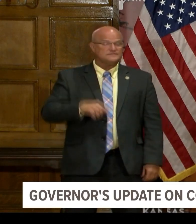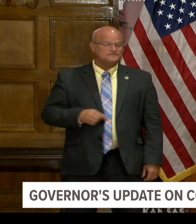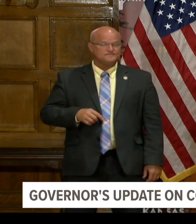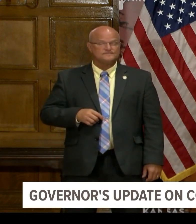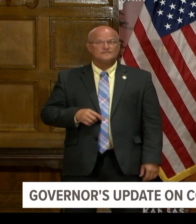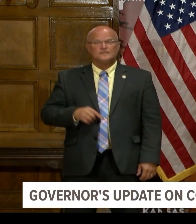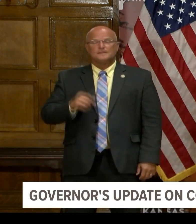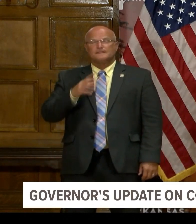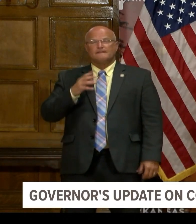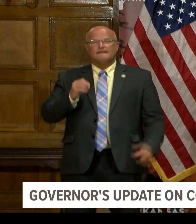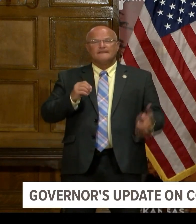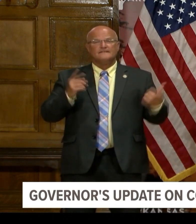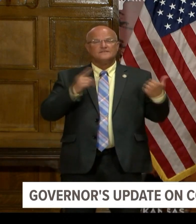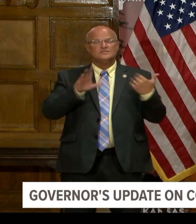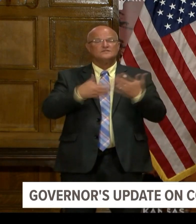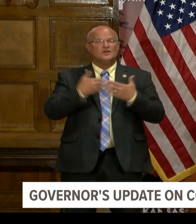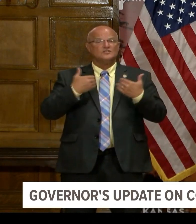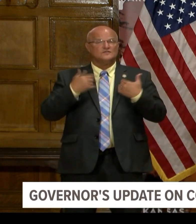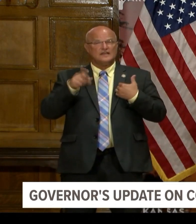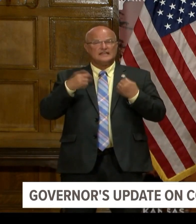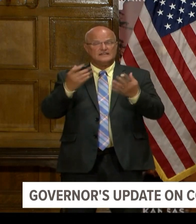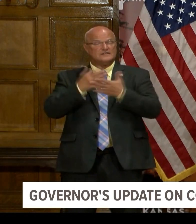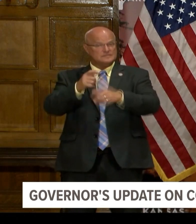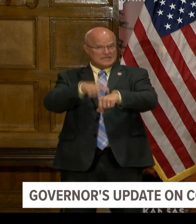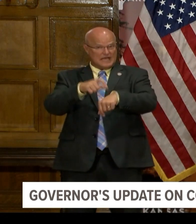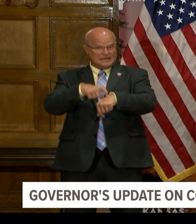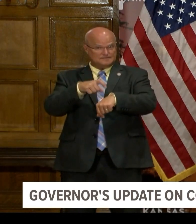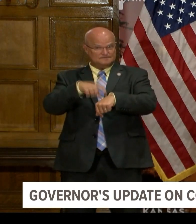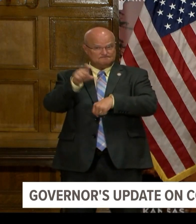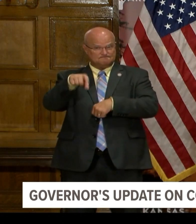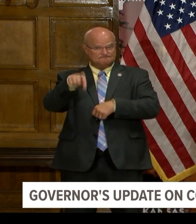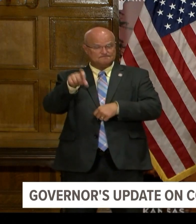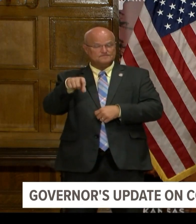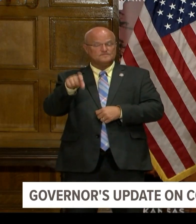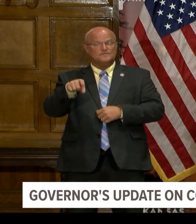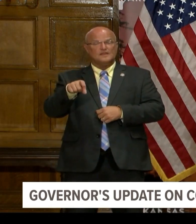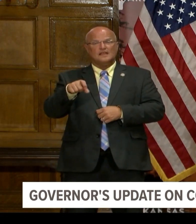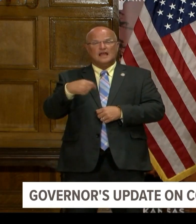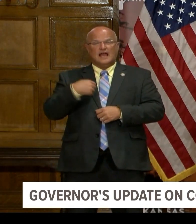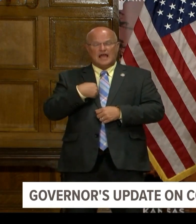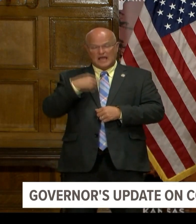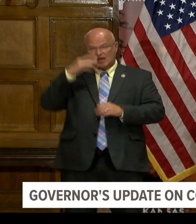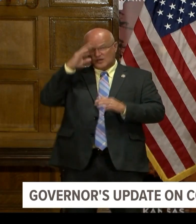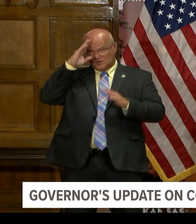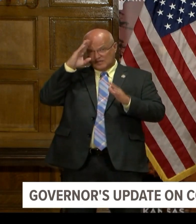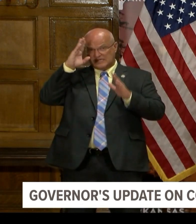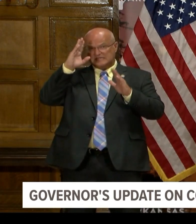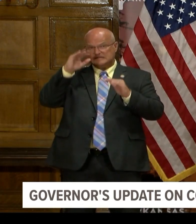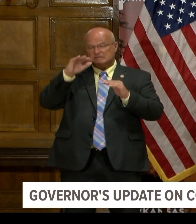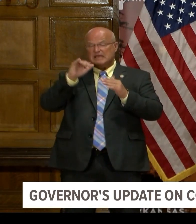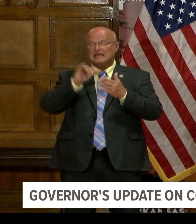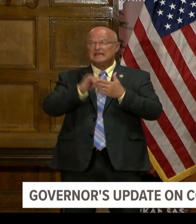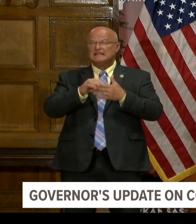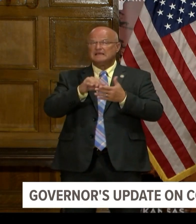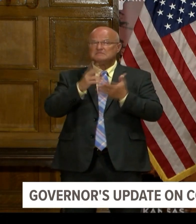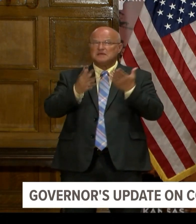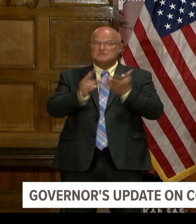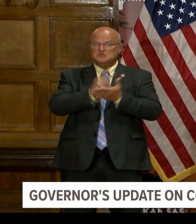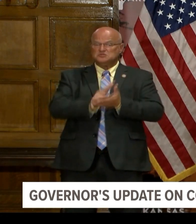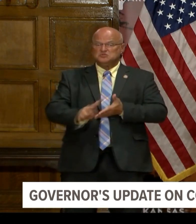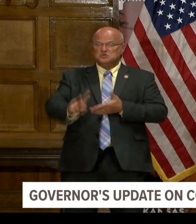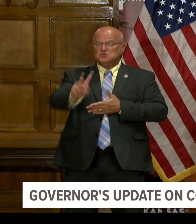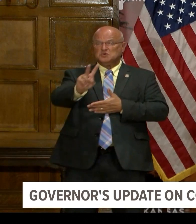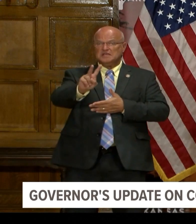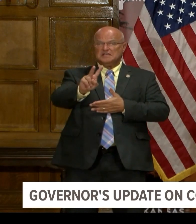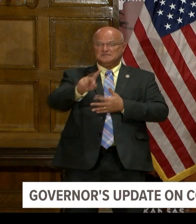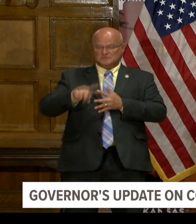and first of all, you've got to give this some time. I would expect, it'd be 2 weeks from the start